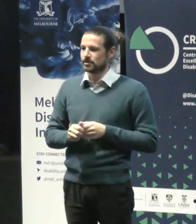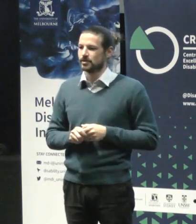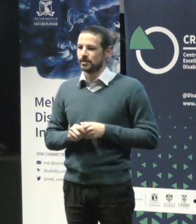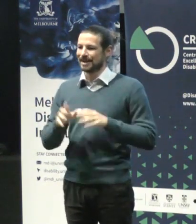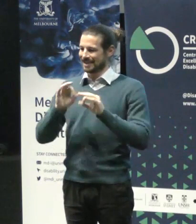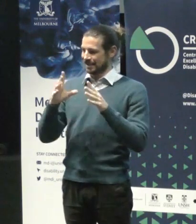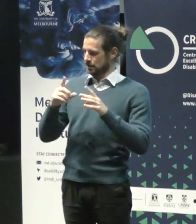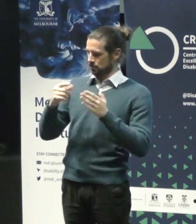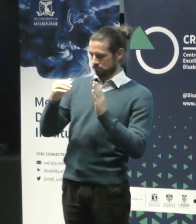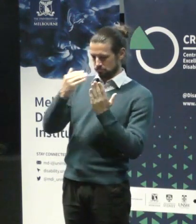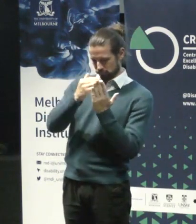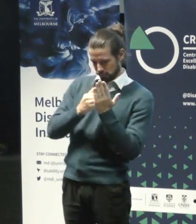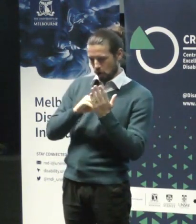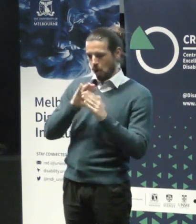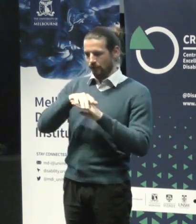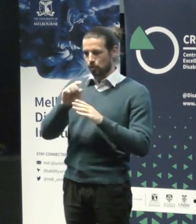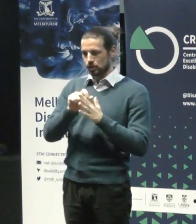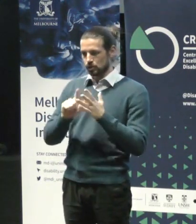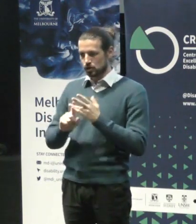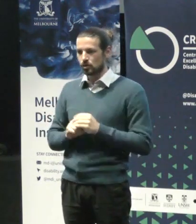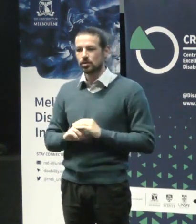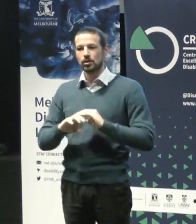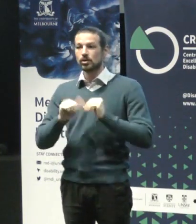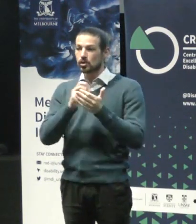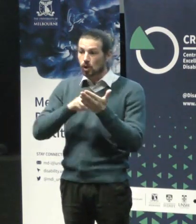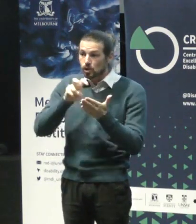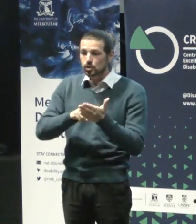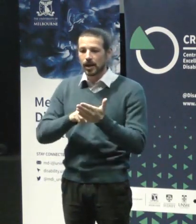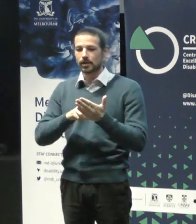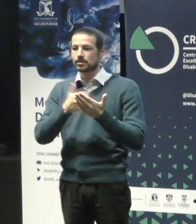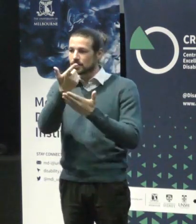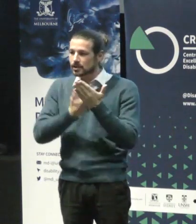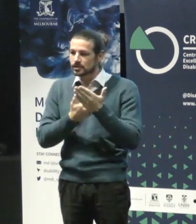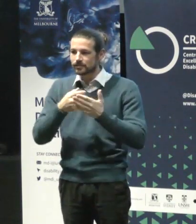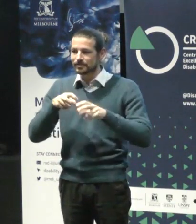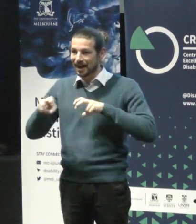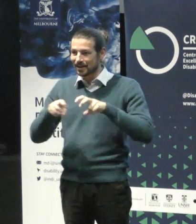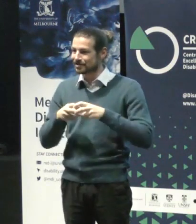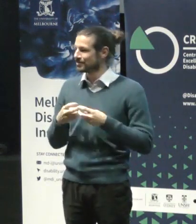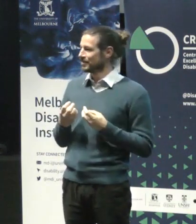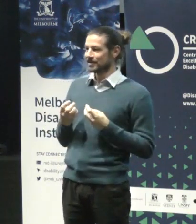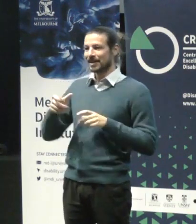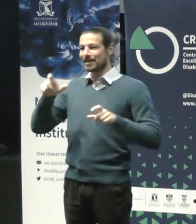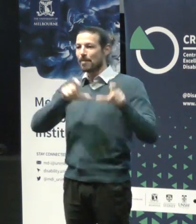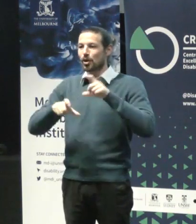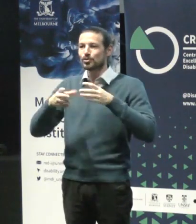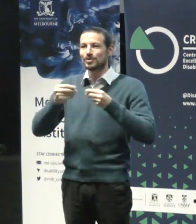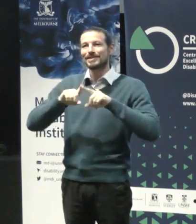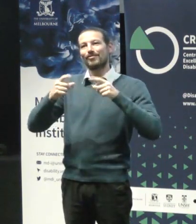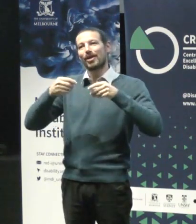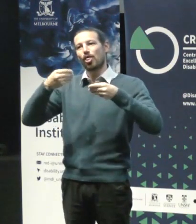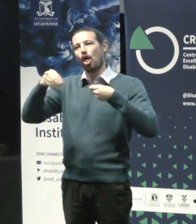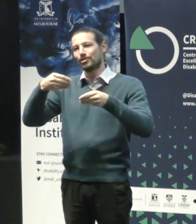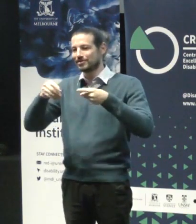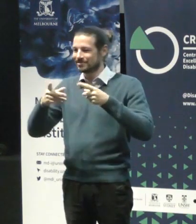to do. A model contract, a list of tasks. How many different cloths do you have under the sink? I expect you to use